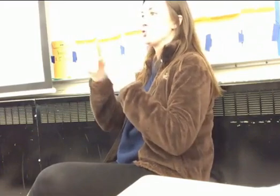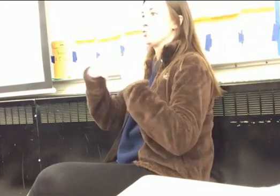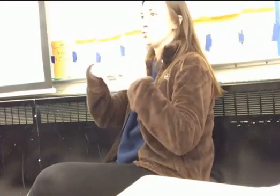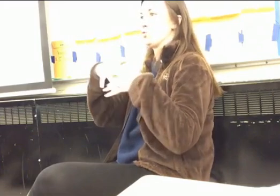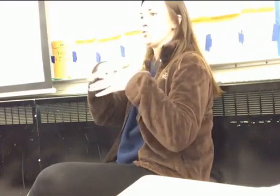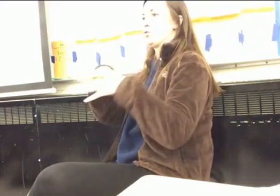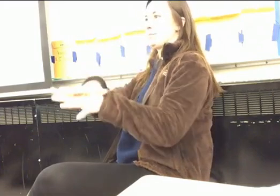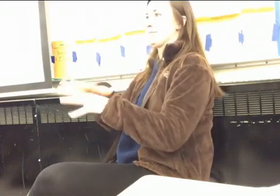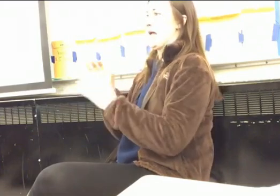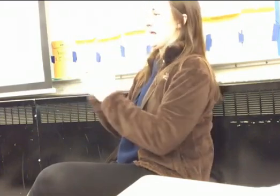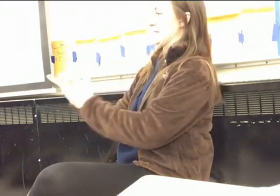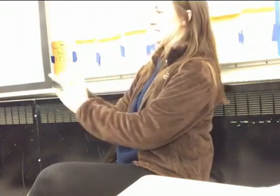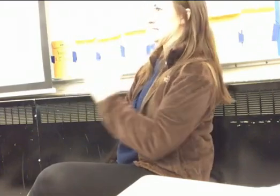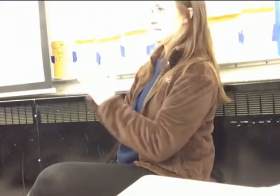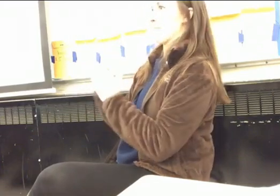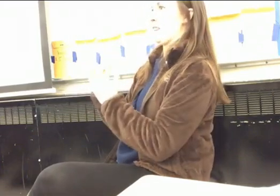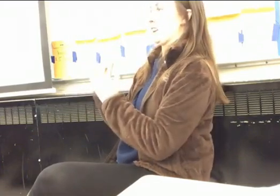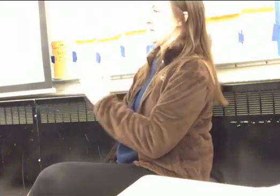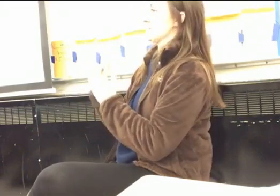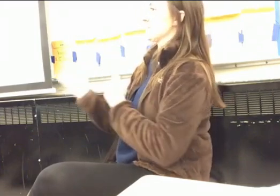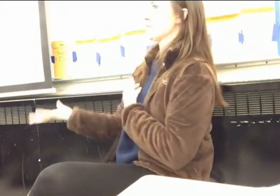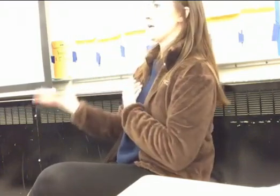assimilate,